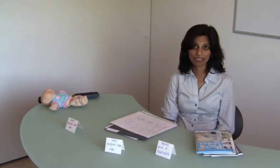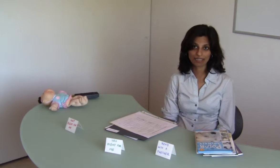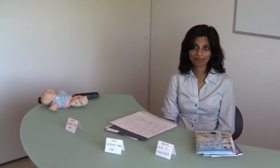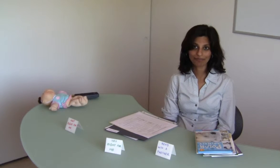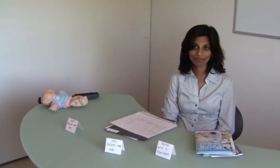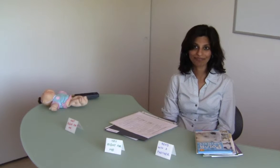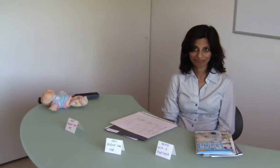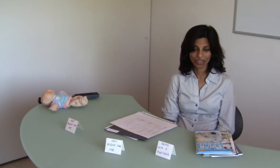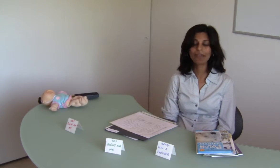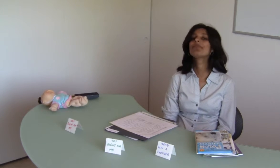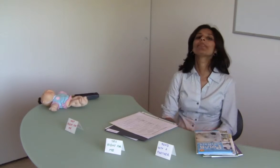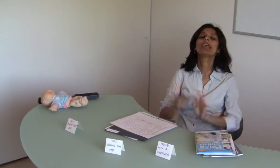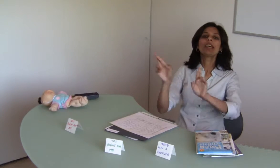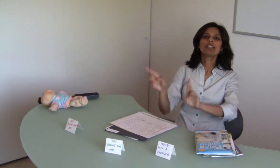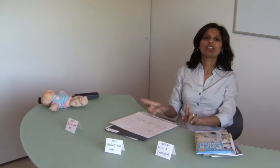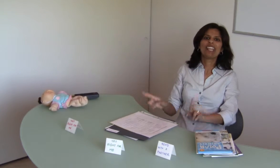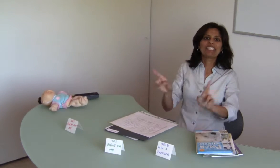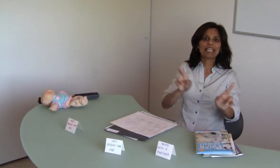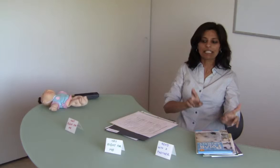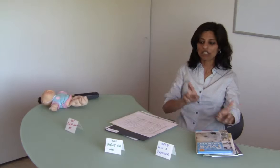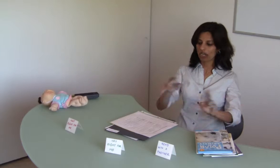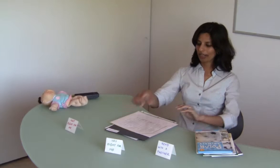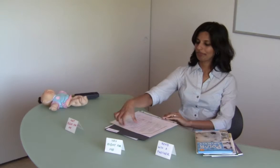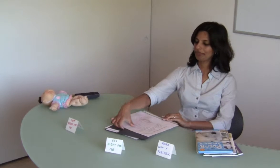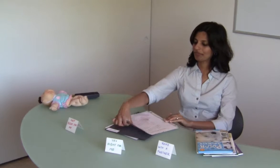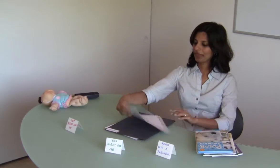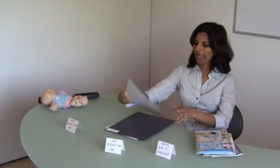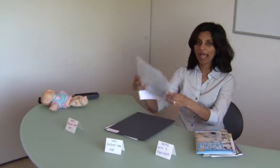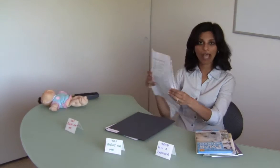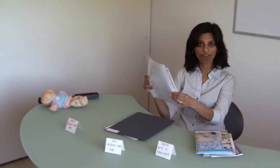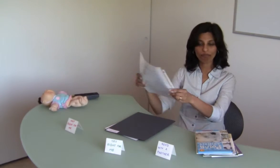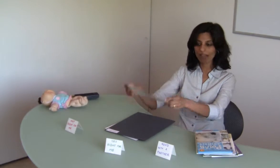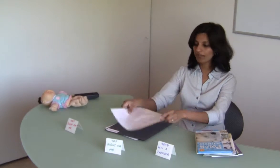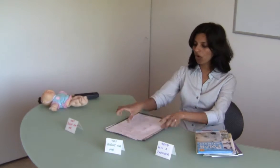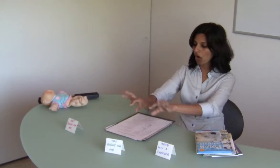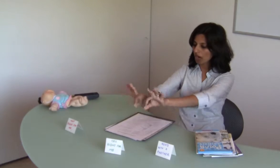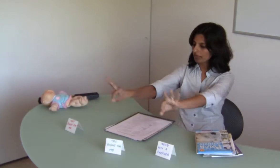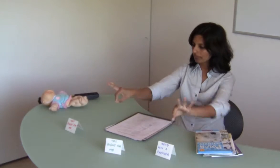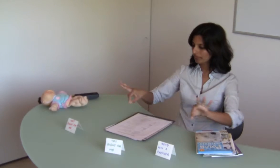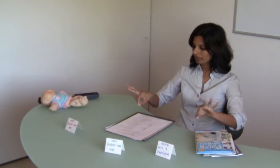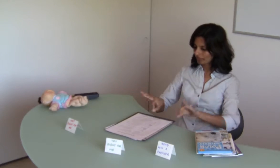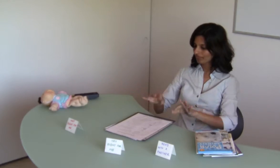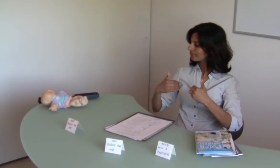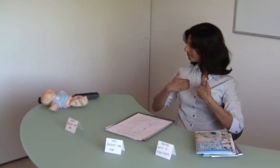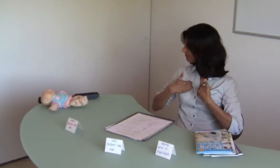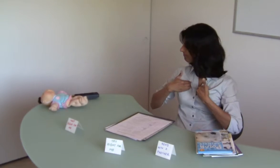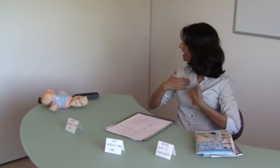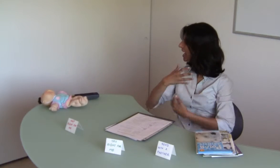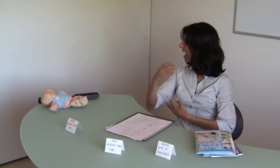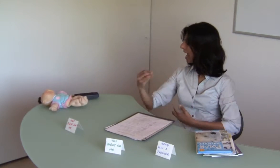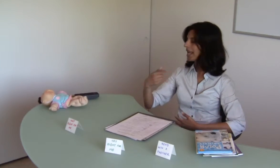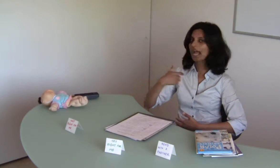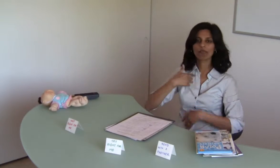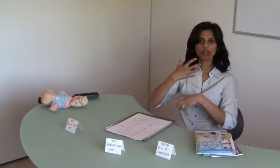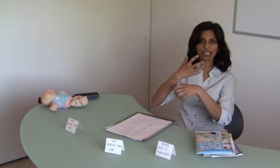independently. Okay? So let's get started. I have my form and I'm going to